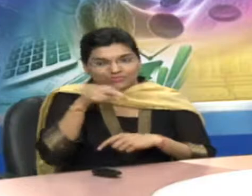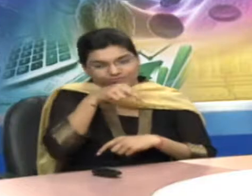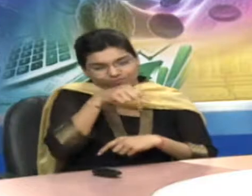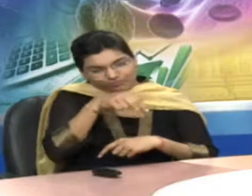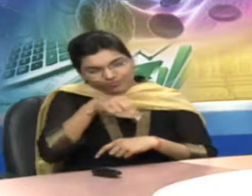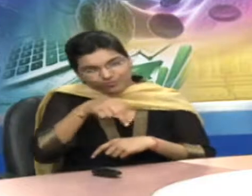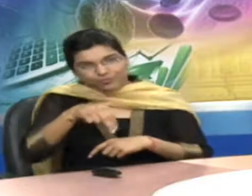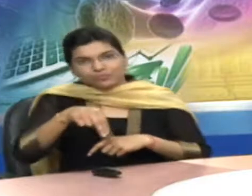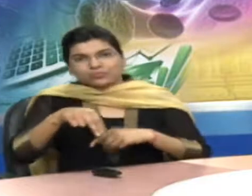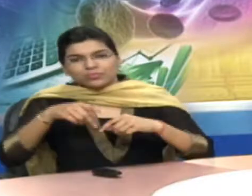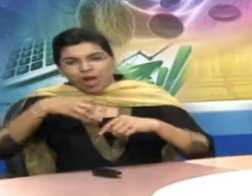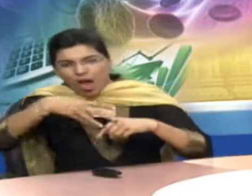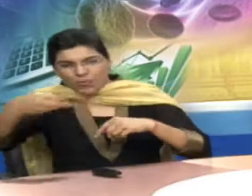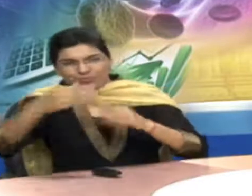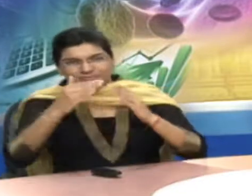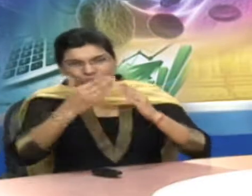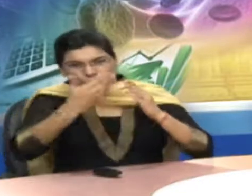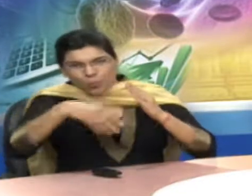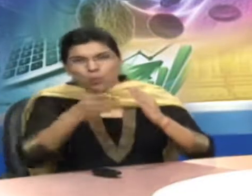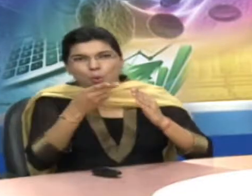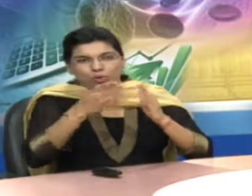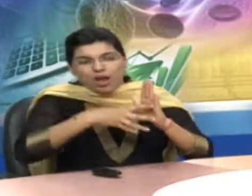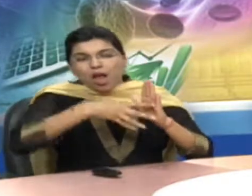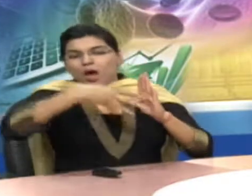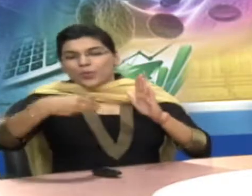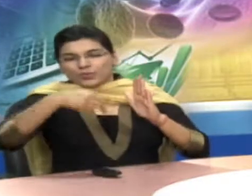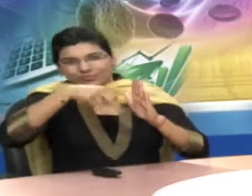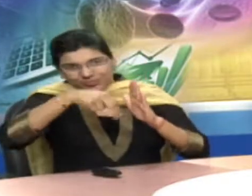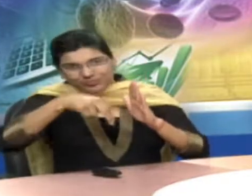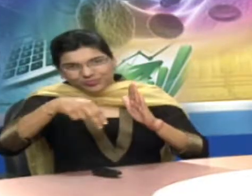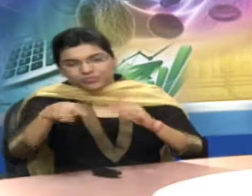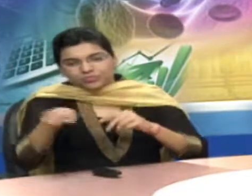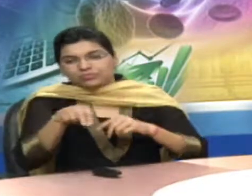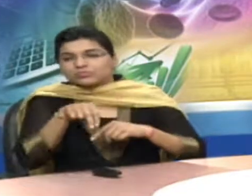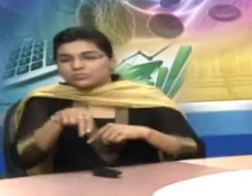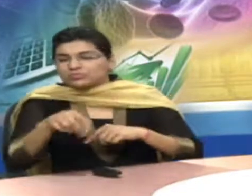As both old man and his wife, they went away,